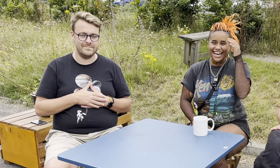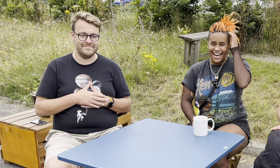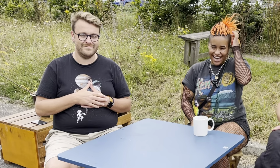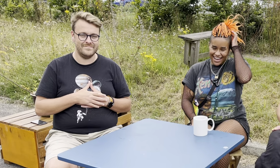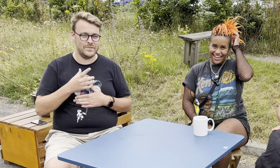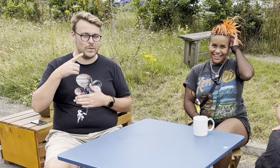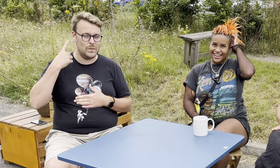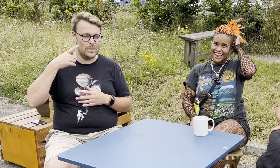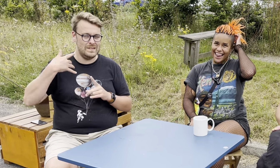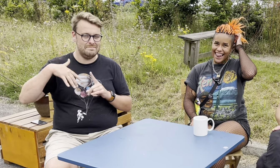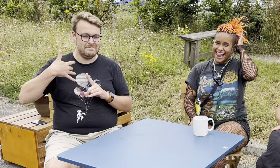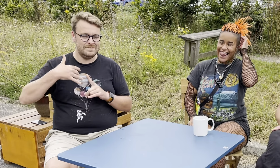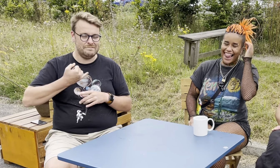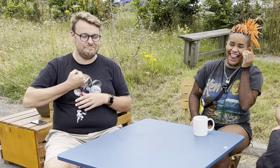We just paused for Laurie to go past.